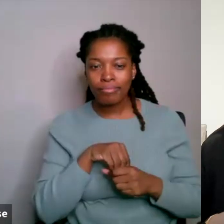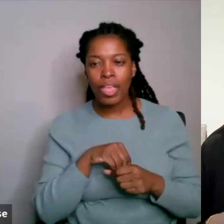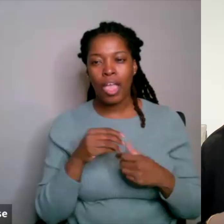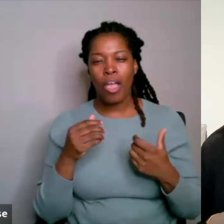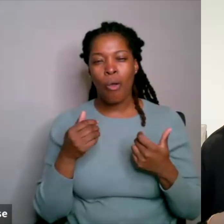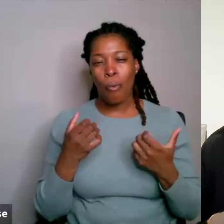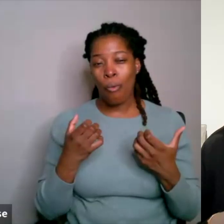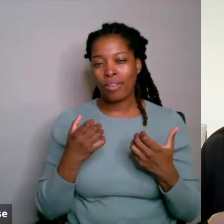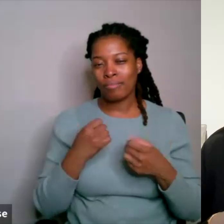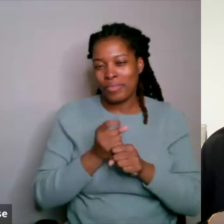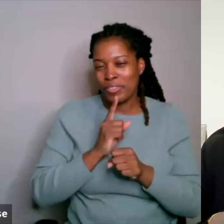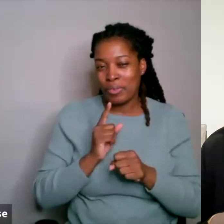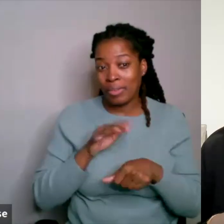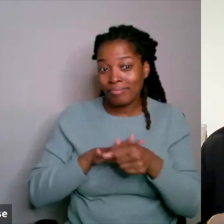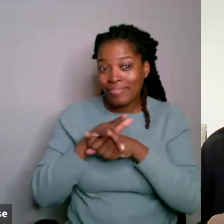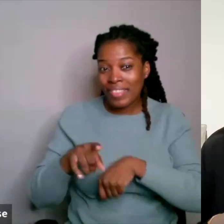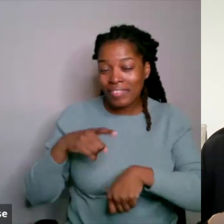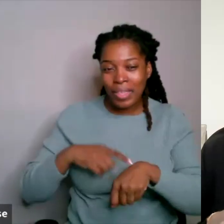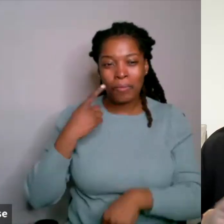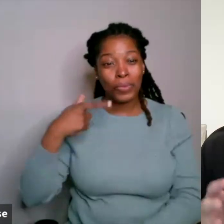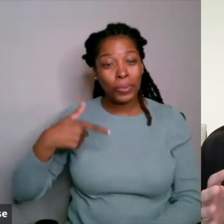for us to ask and answer